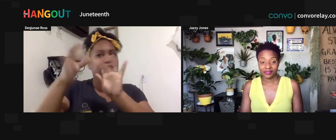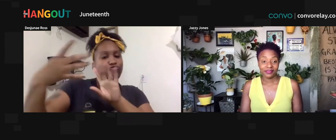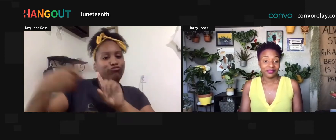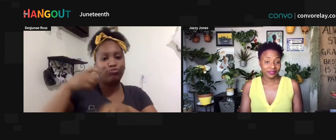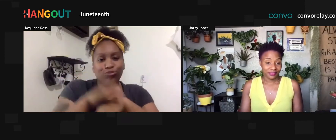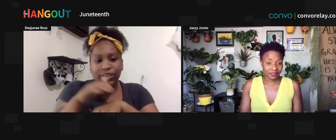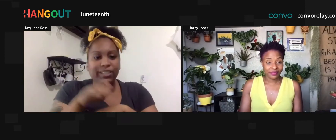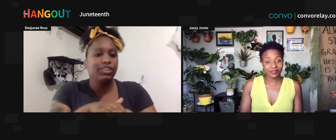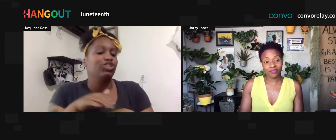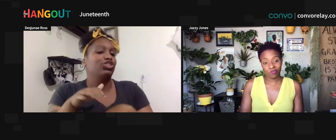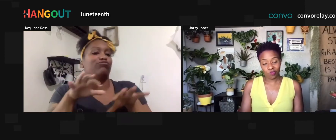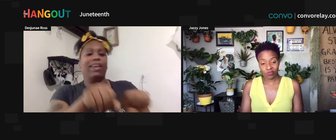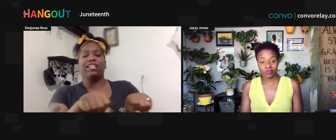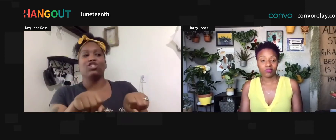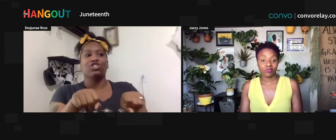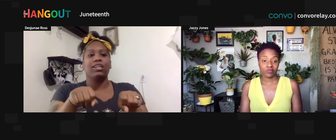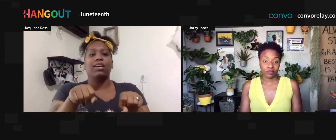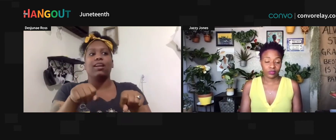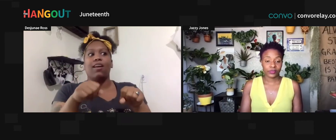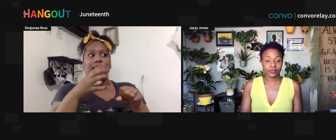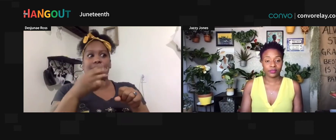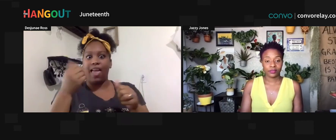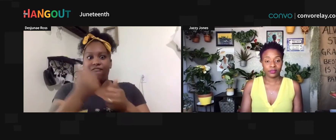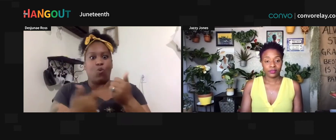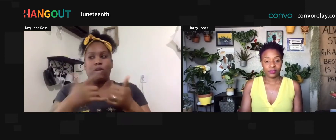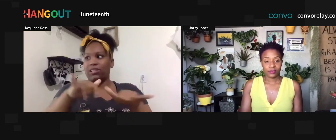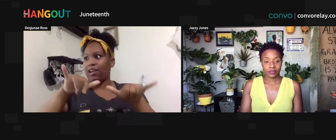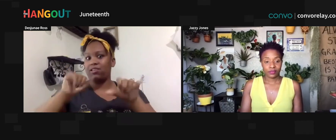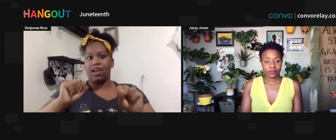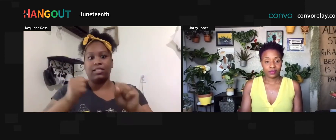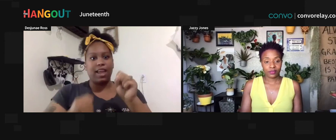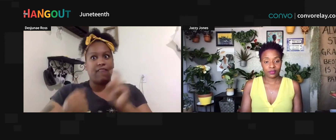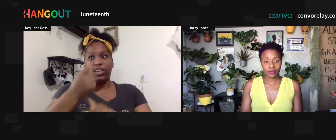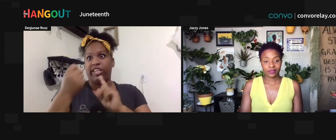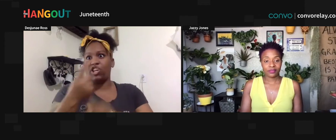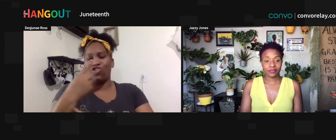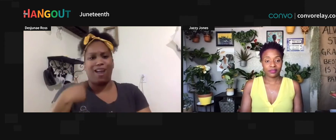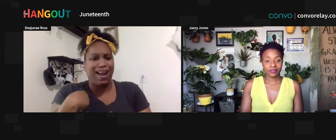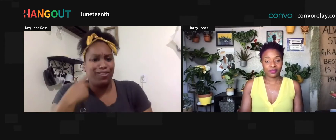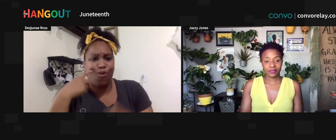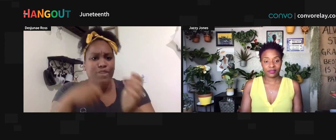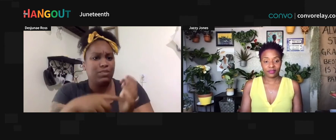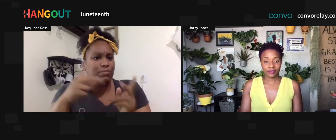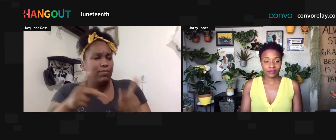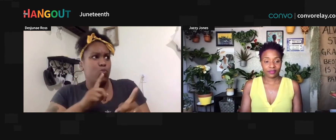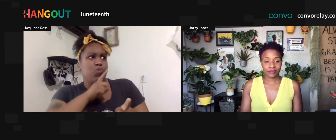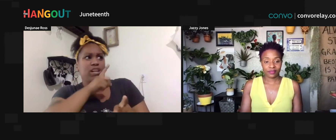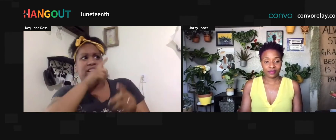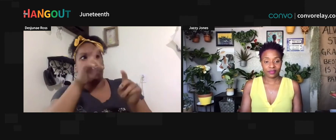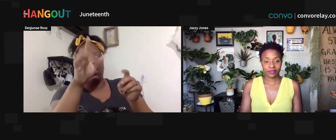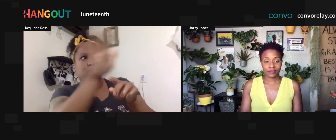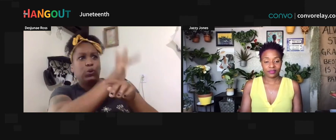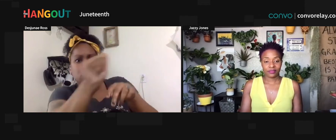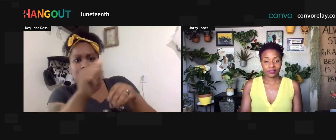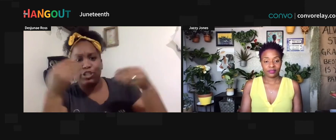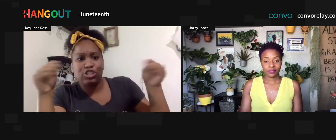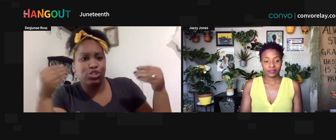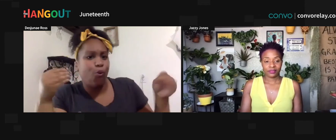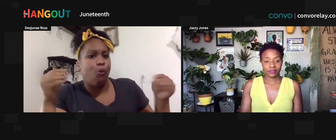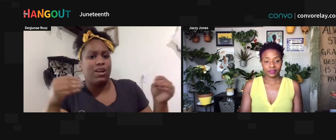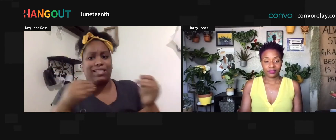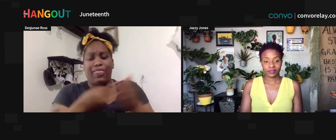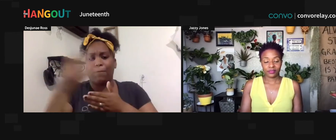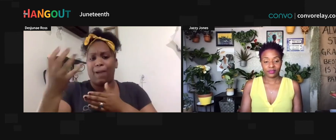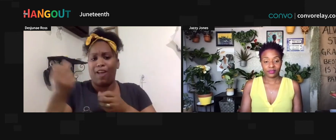of July and all of, the British, took over and we're free from them. And we have an annual celebration for the